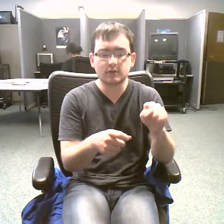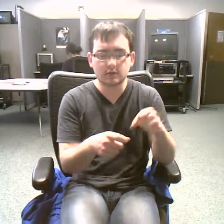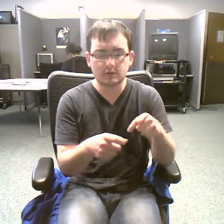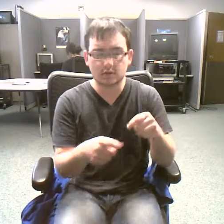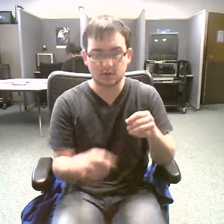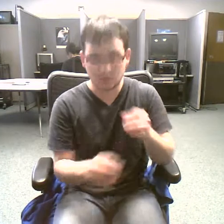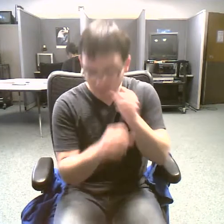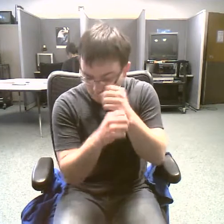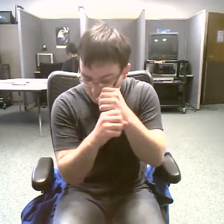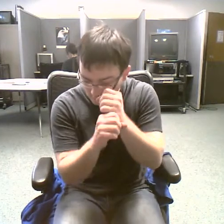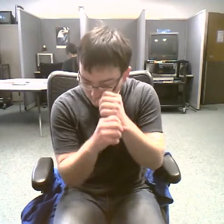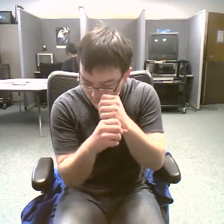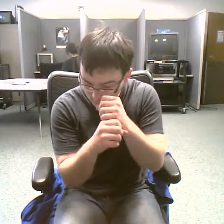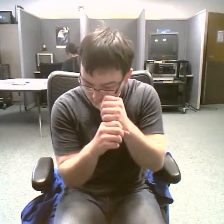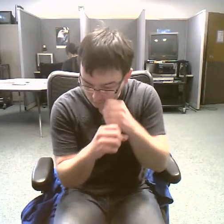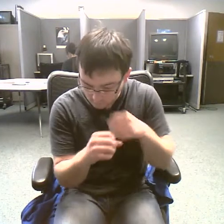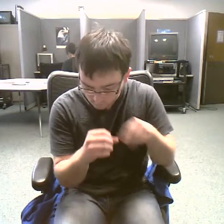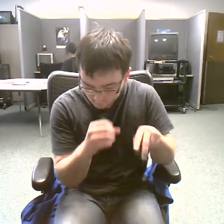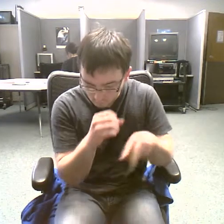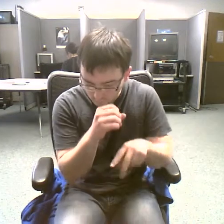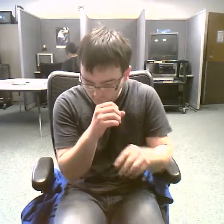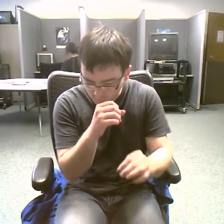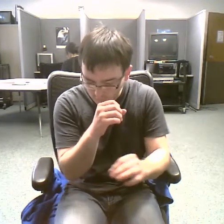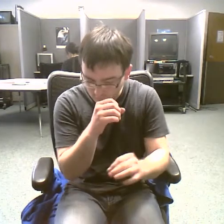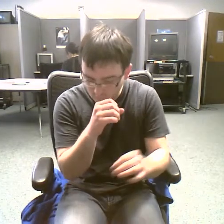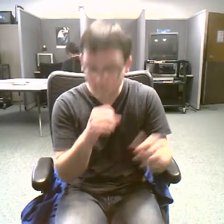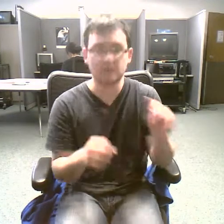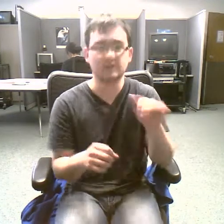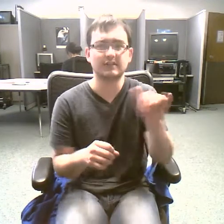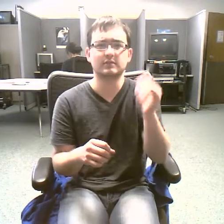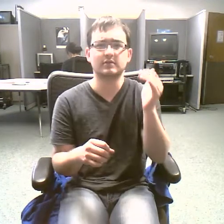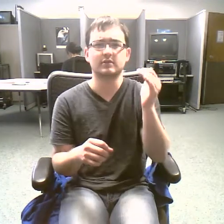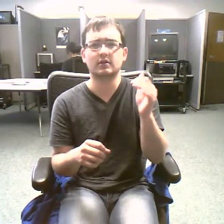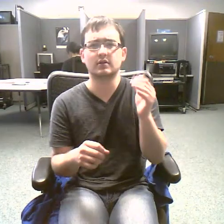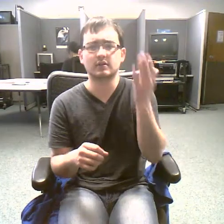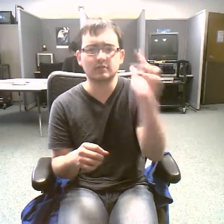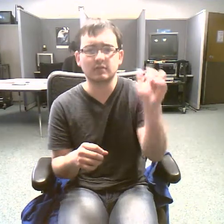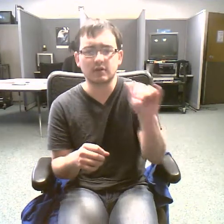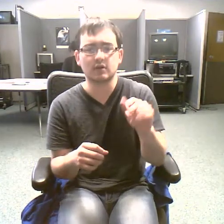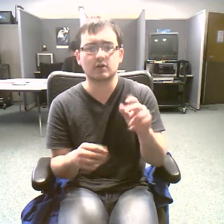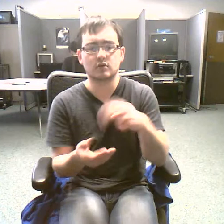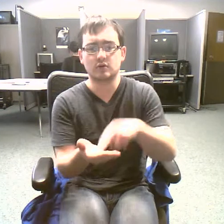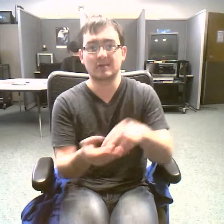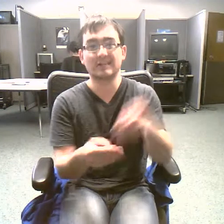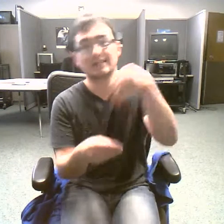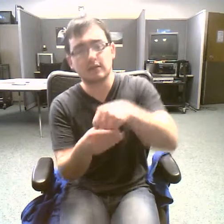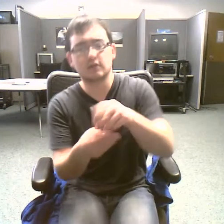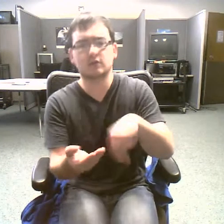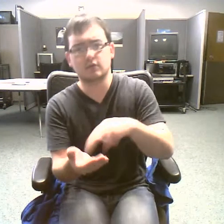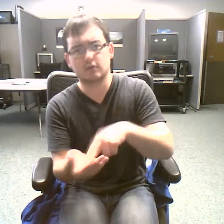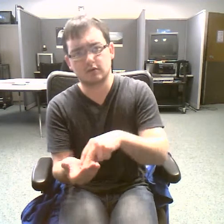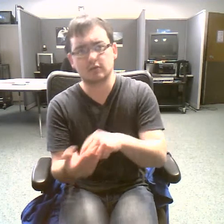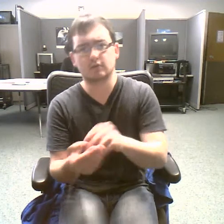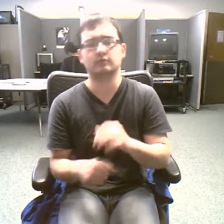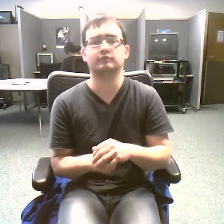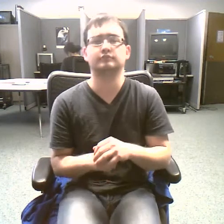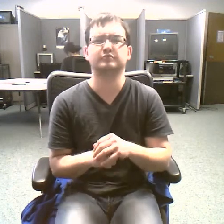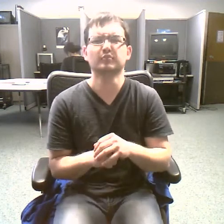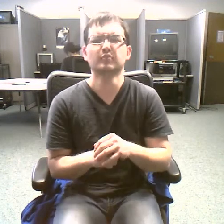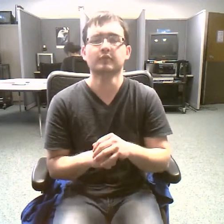looks like a nucleus inside the nucleus. It is made up of RNA and protein. It does not have